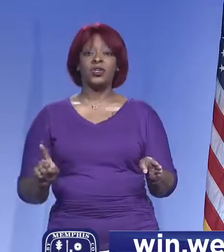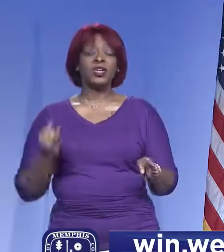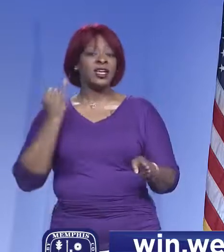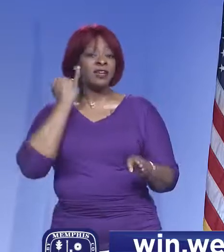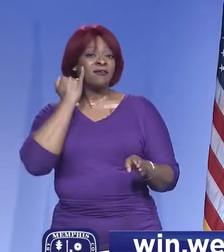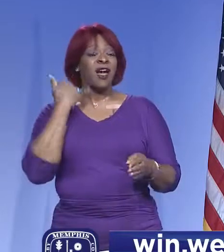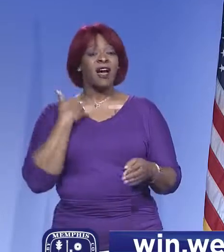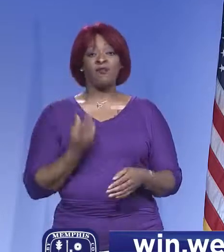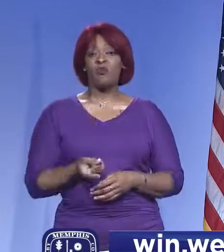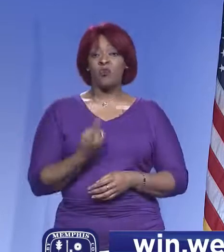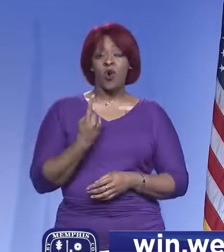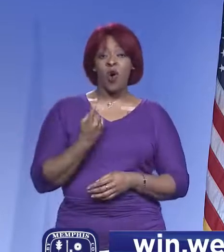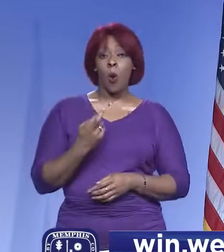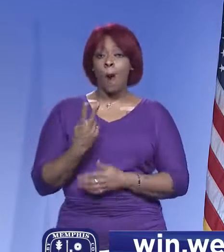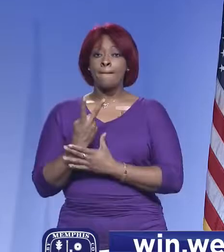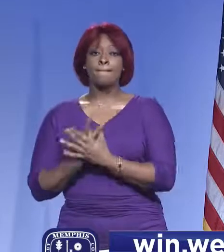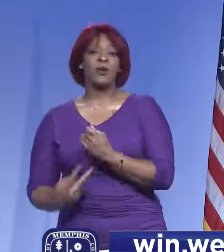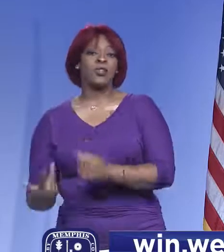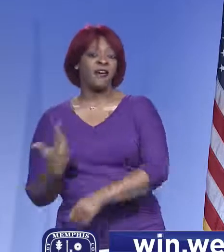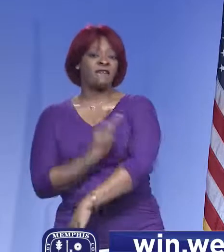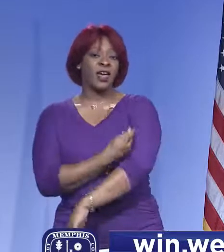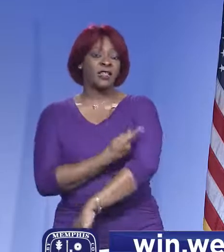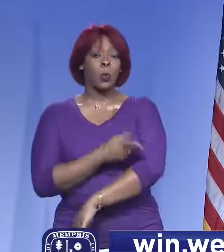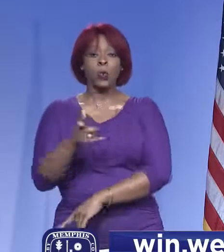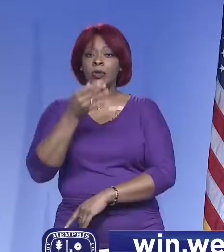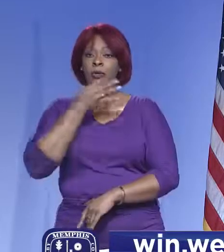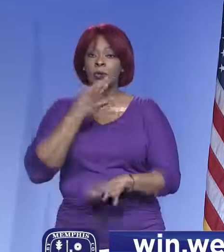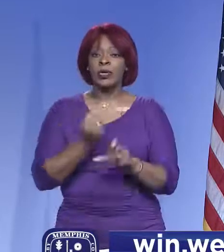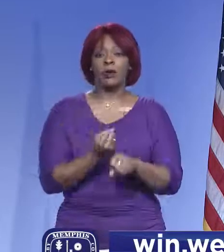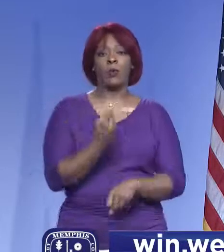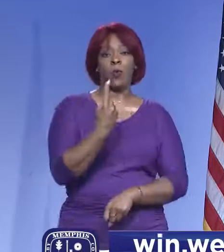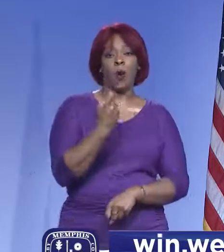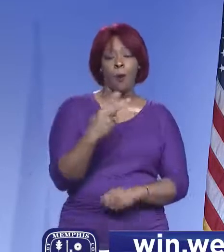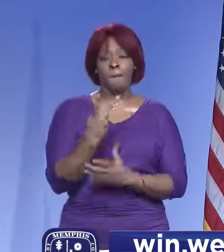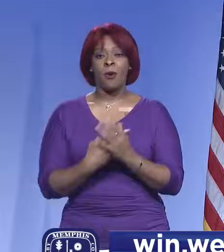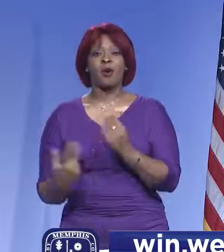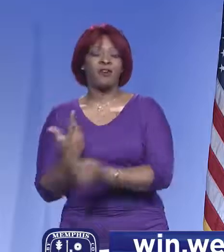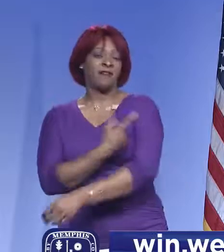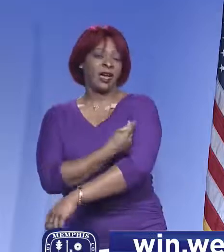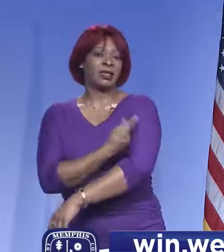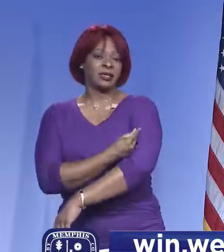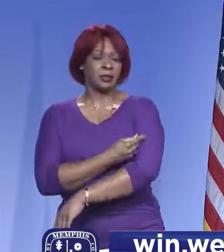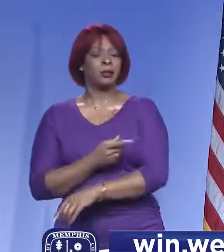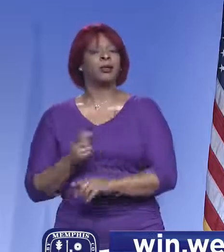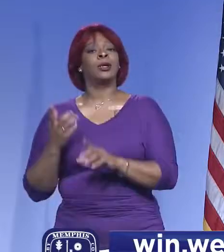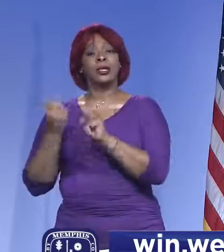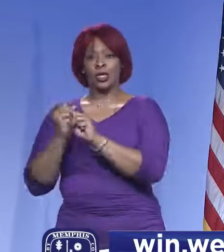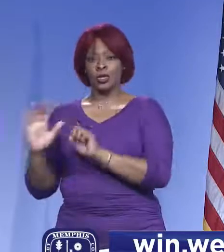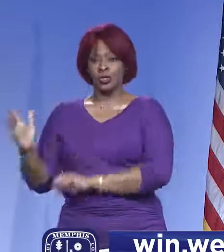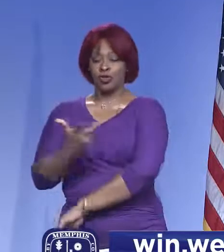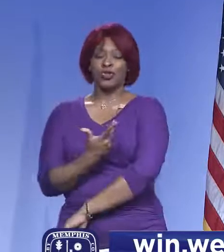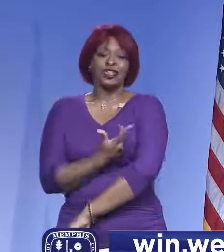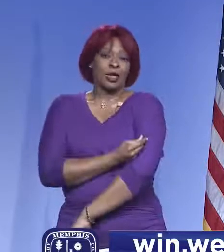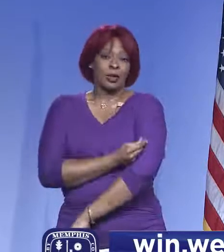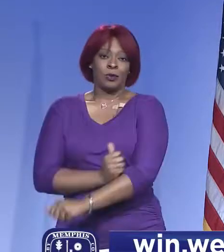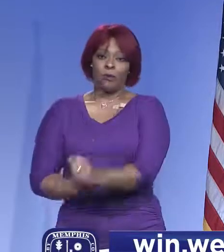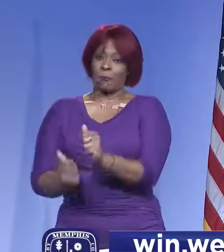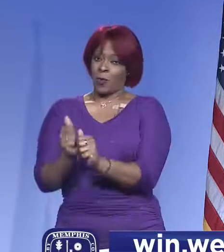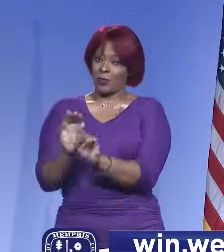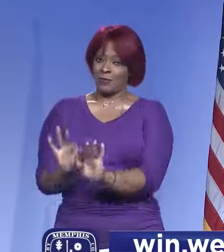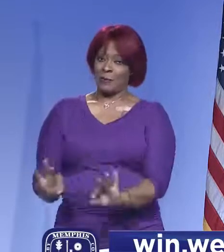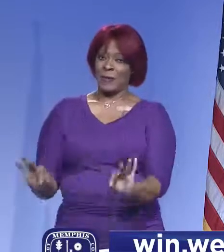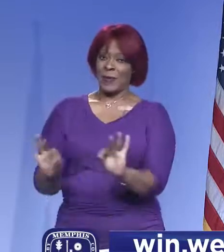had one or both, or if you're about to get one or both, please go get those shots. That's the most important